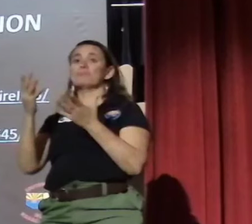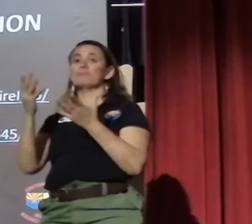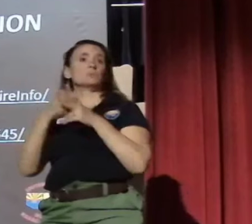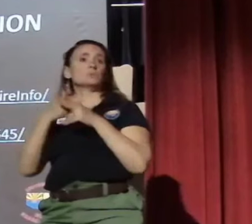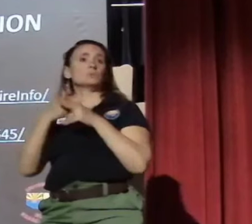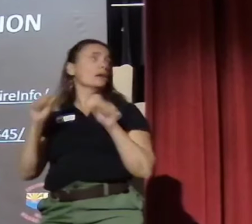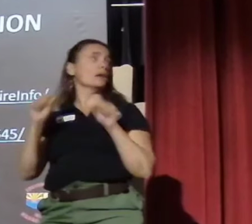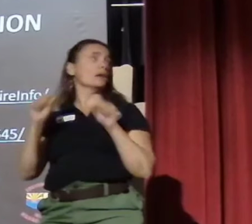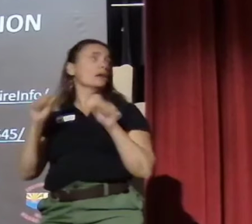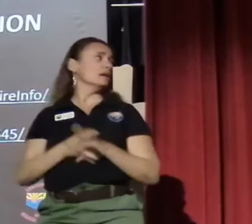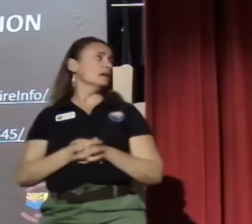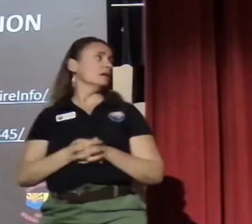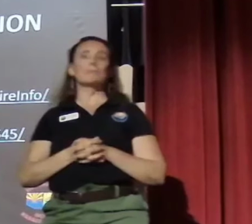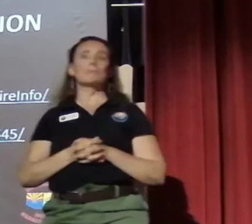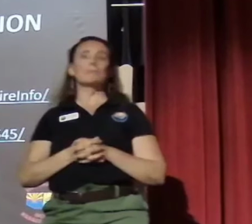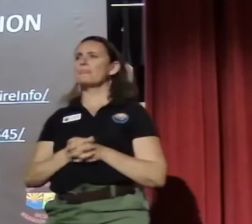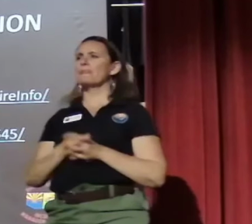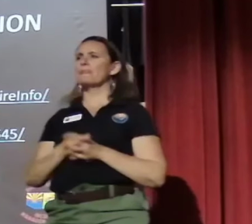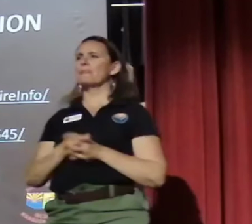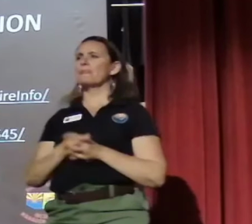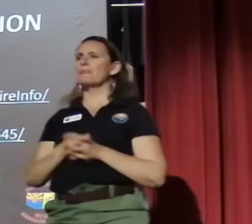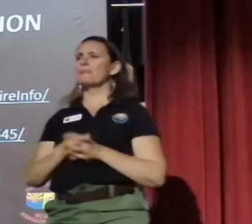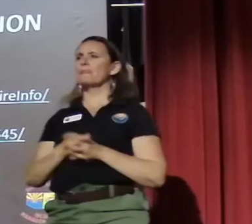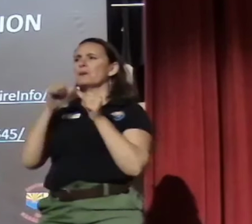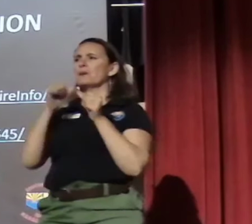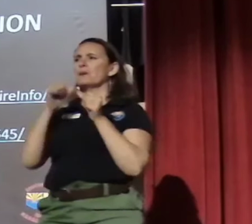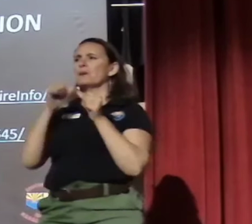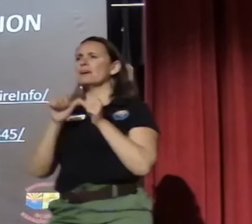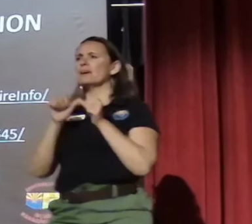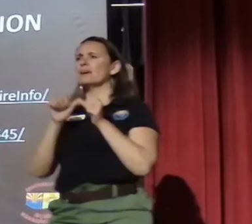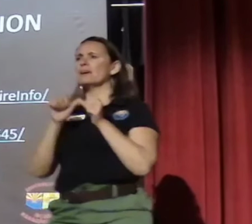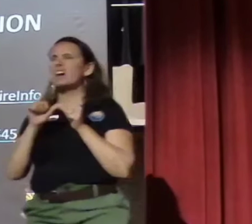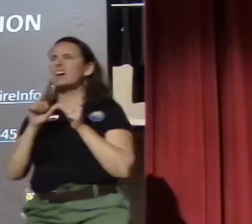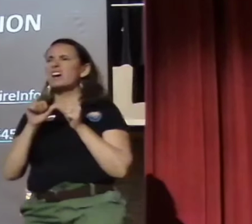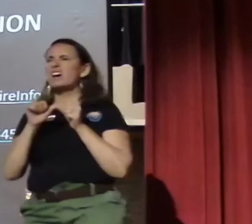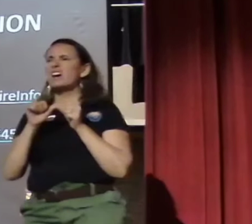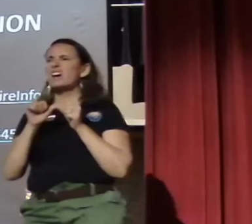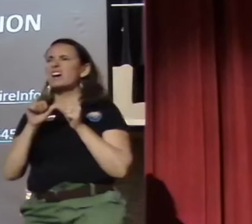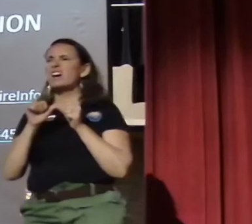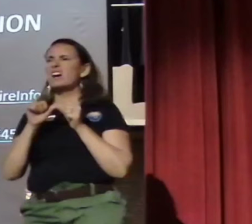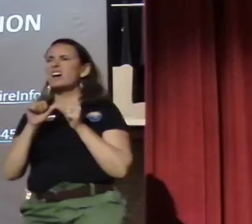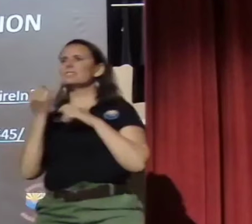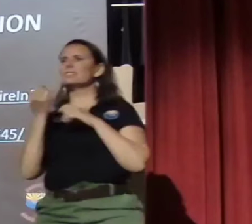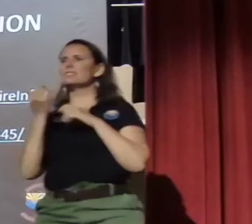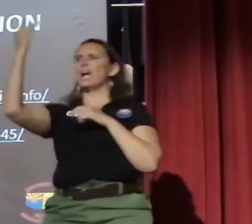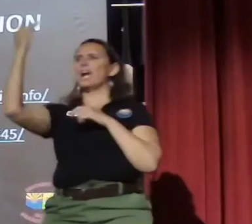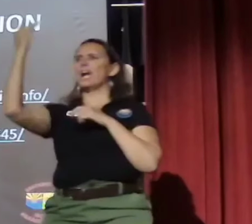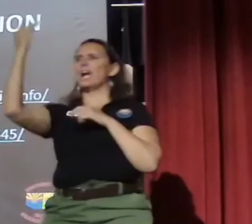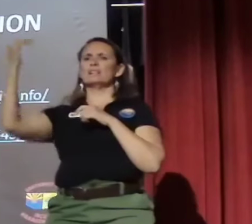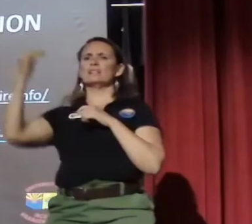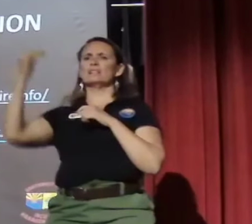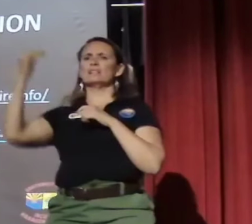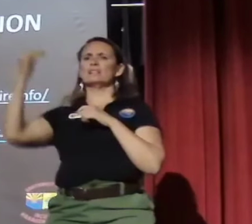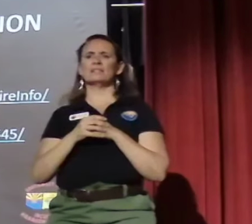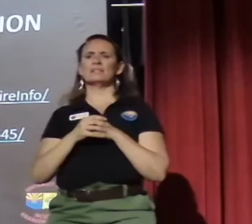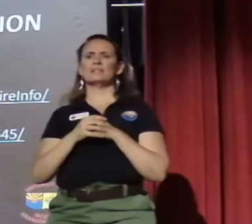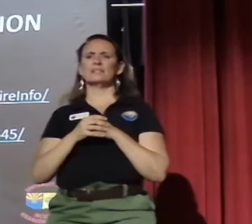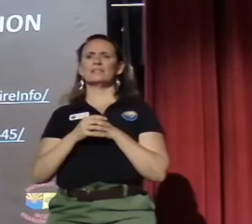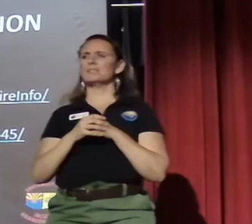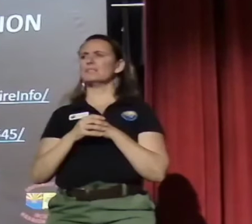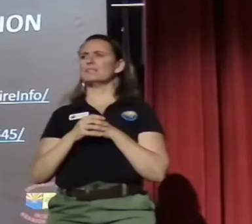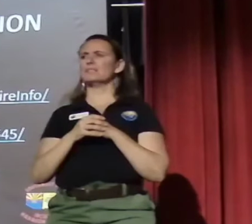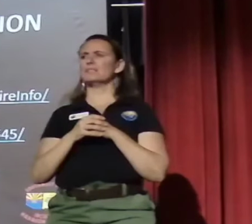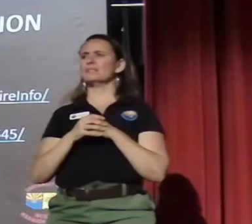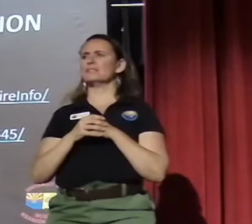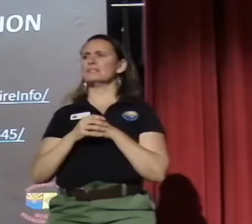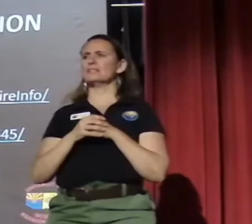can. Can you remember when the lady hit the side of the mountain and the fire went up on top there? Thank you, ma'am. It was going to come down into